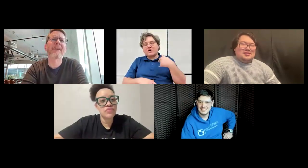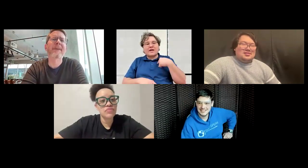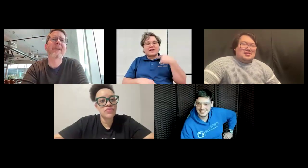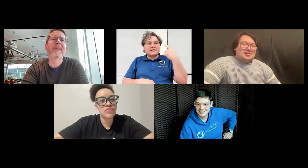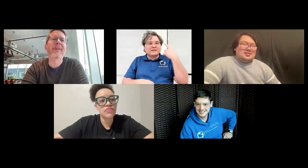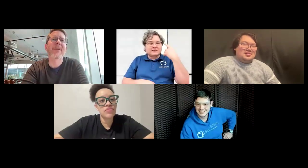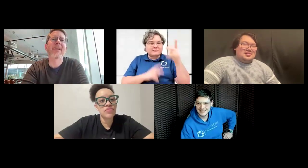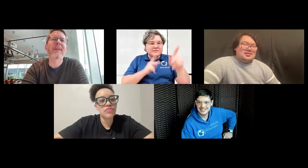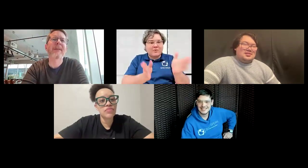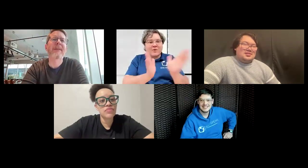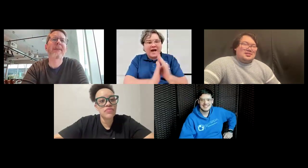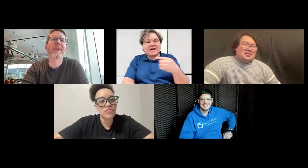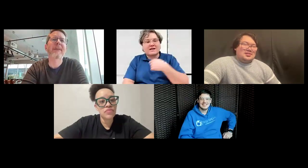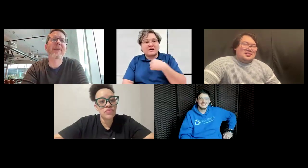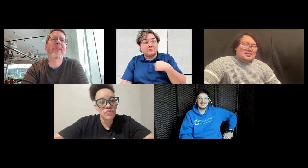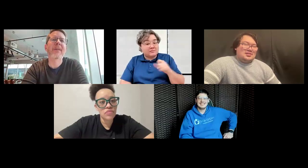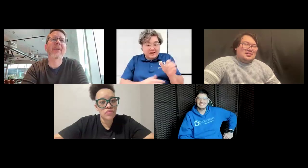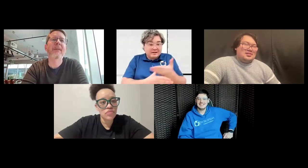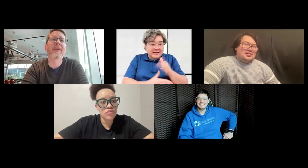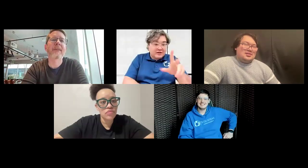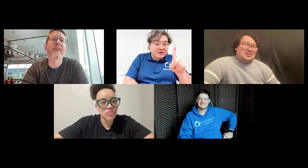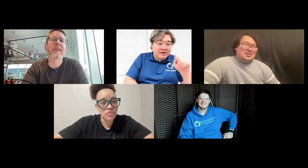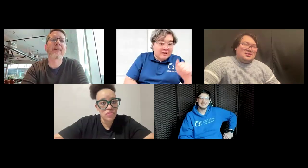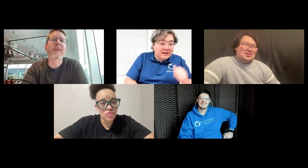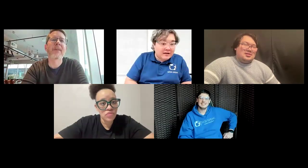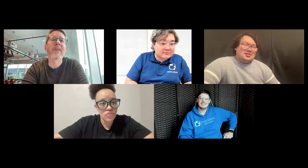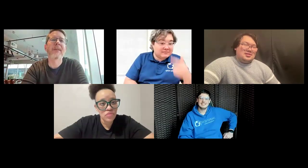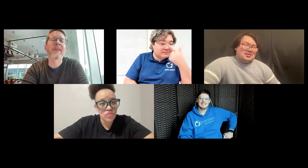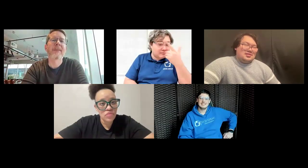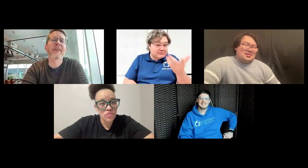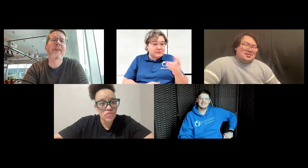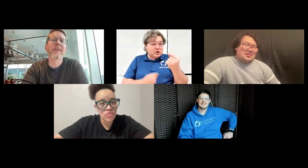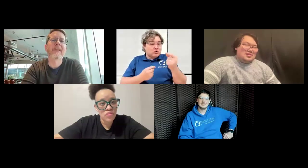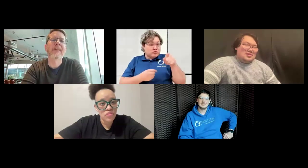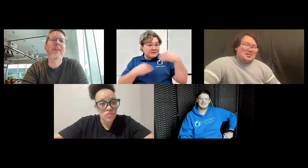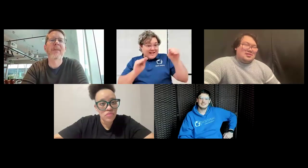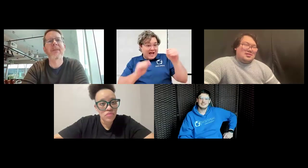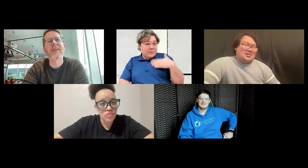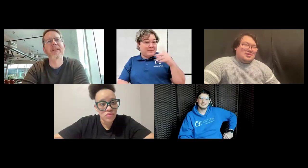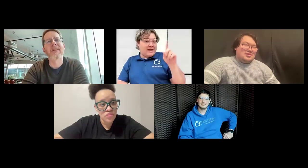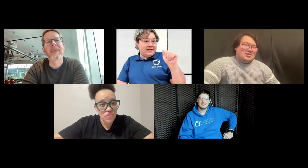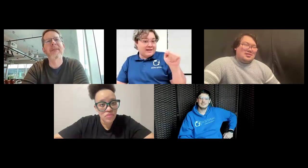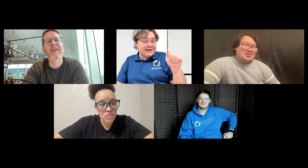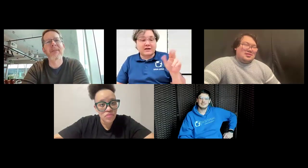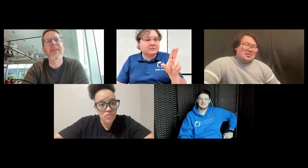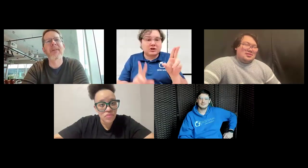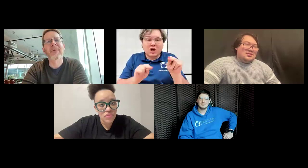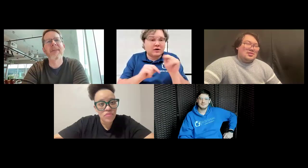But people will ask us, do you share our data? Do you sell my